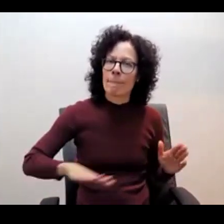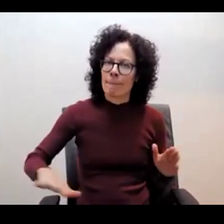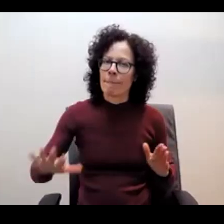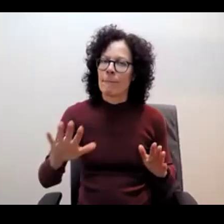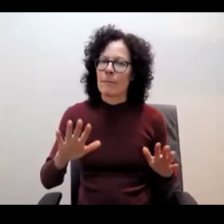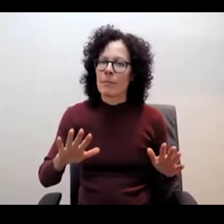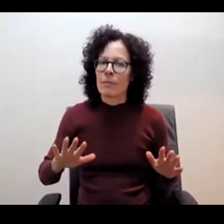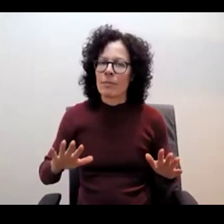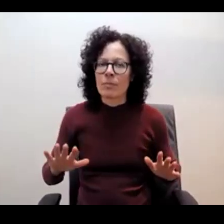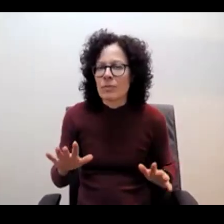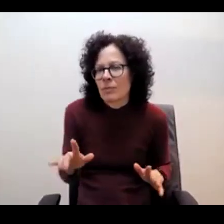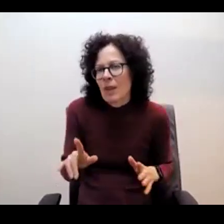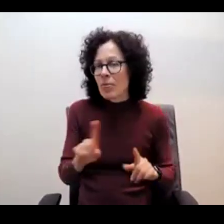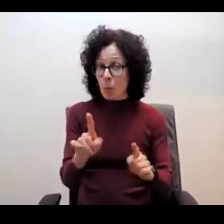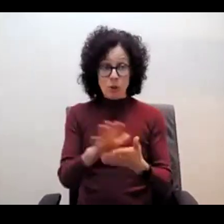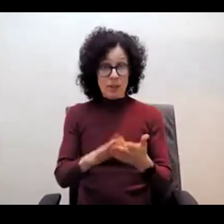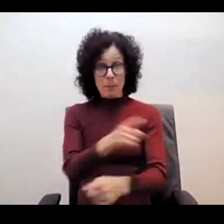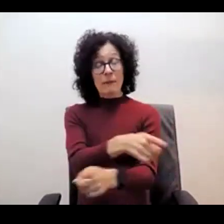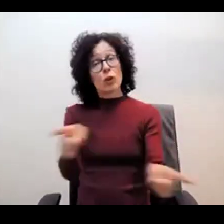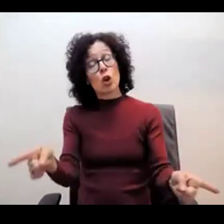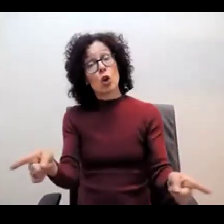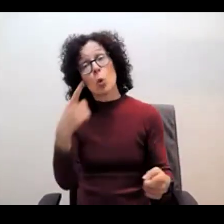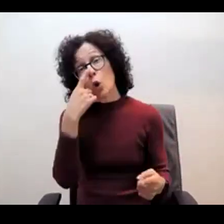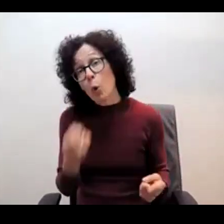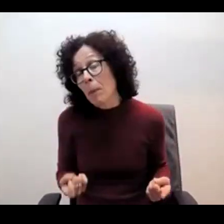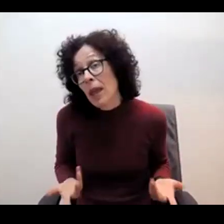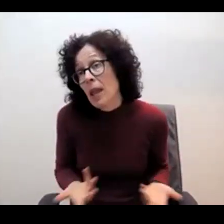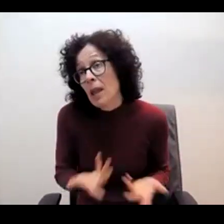What does that mean for you? It could also be mean